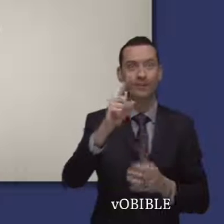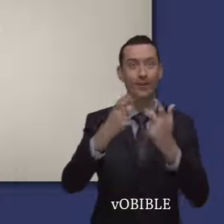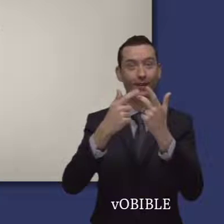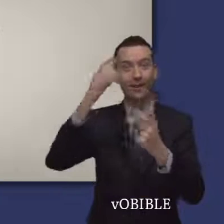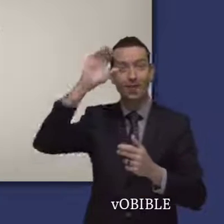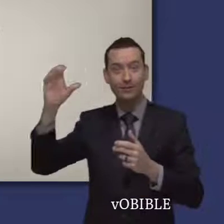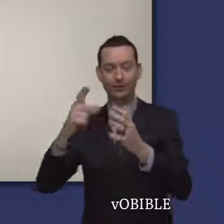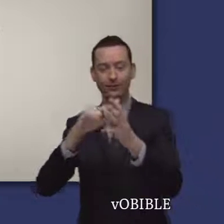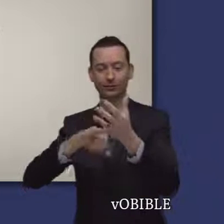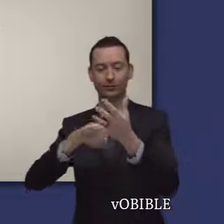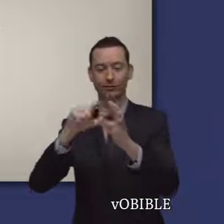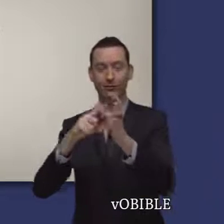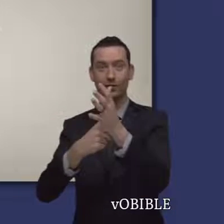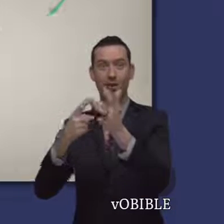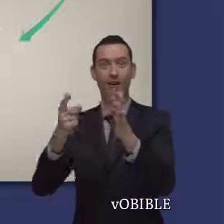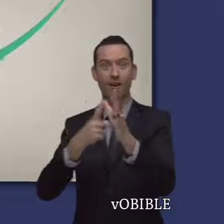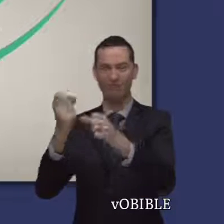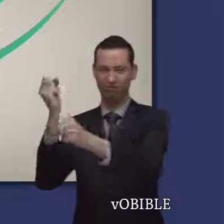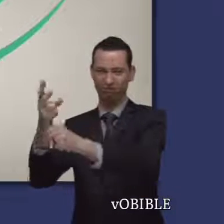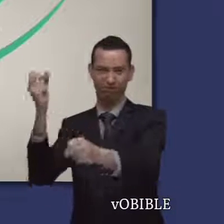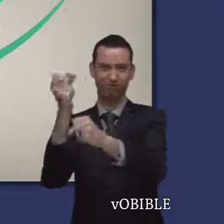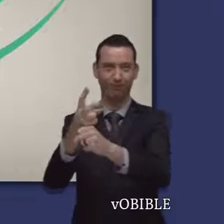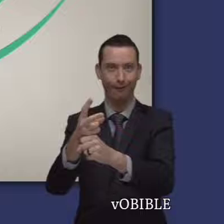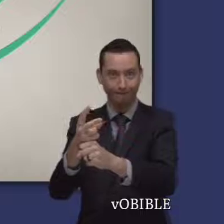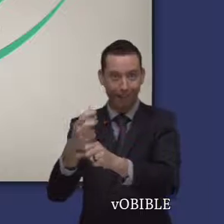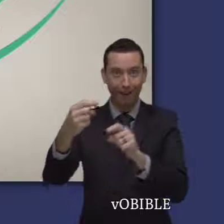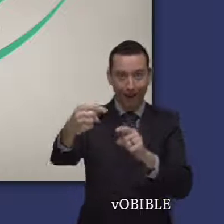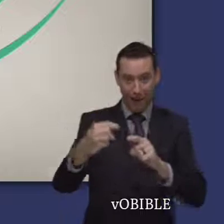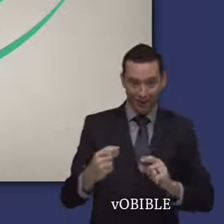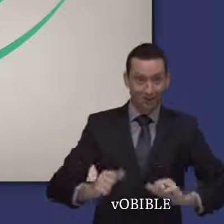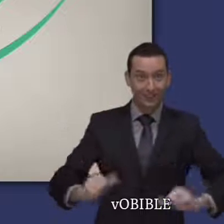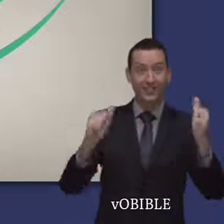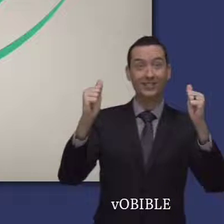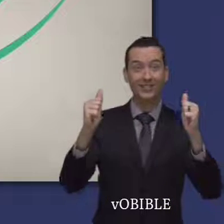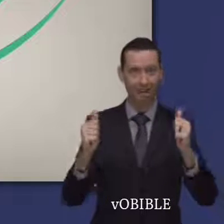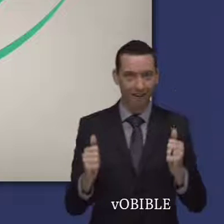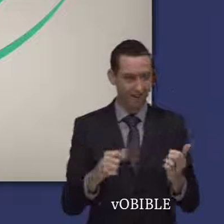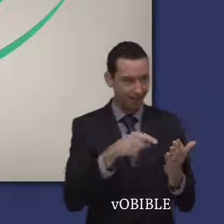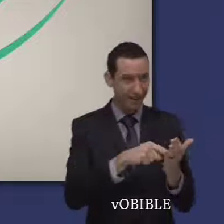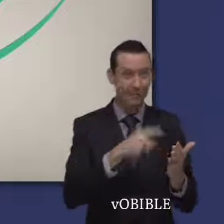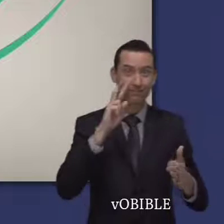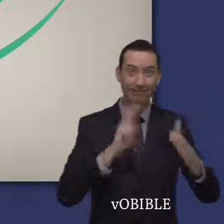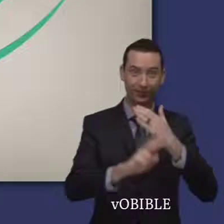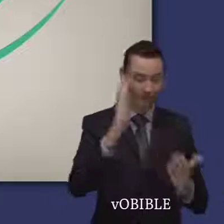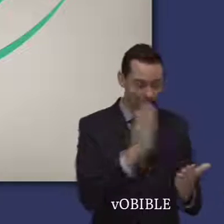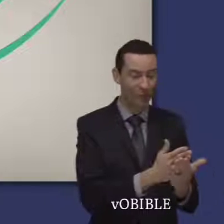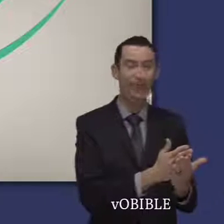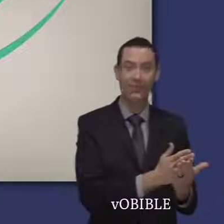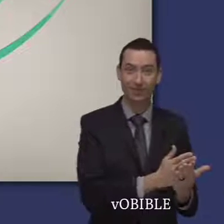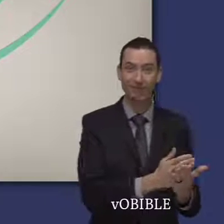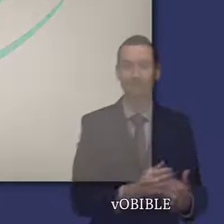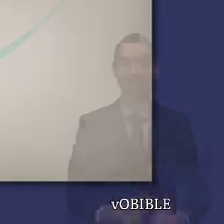Israel. But in fulfillment of Isaiah's prophecy, Assyria defeated these two nations, removing the